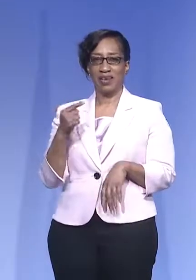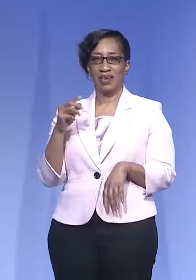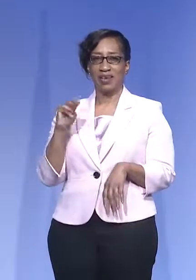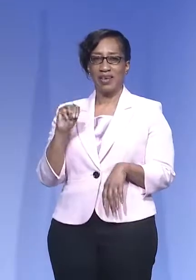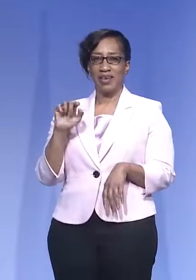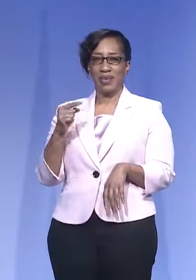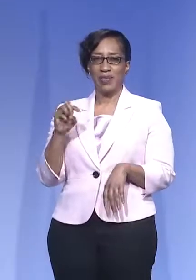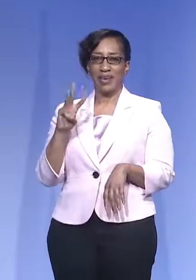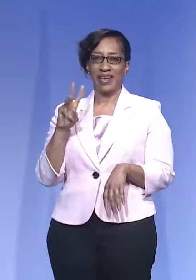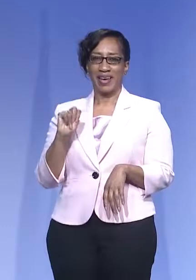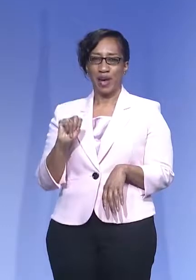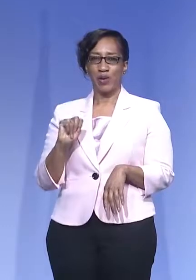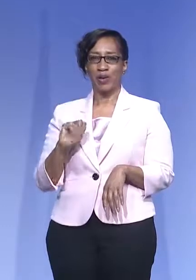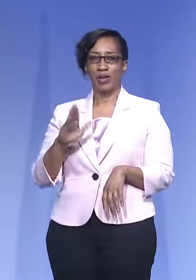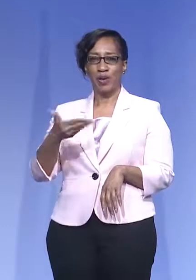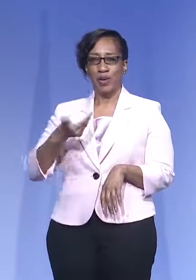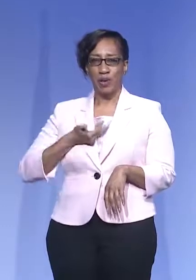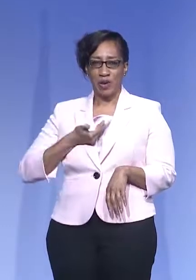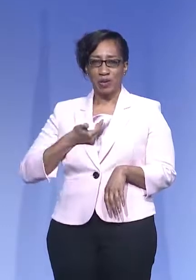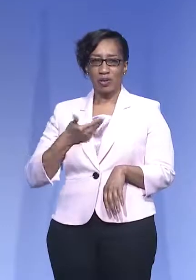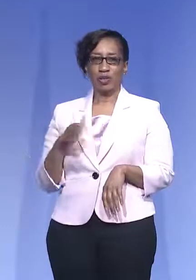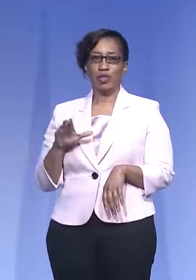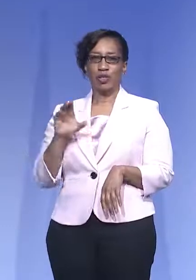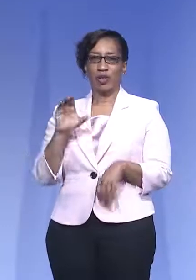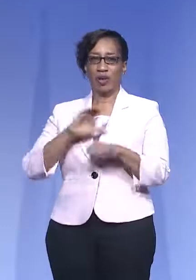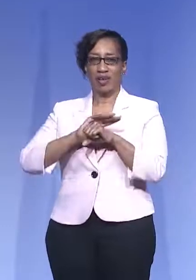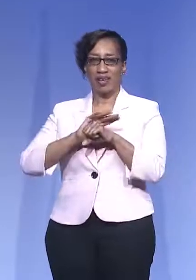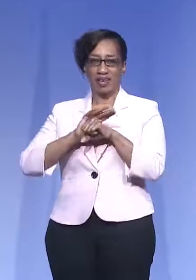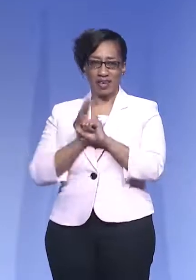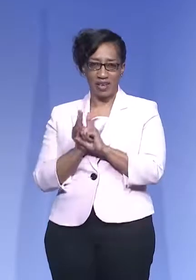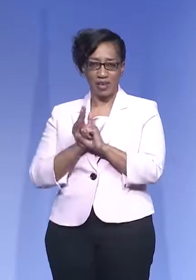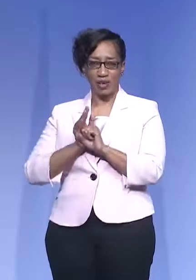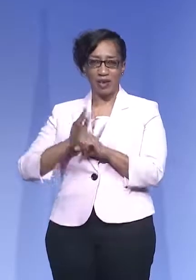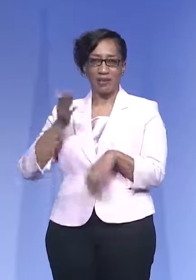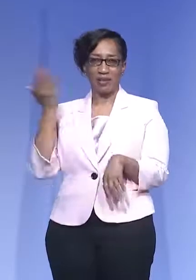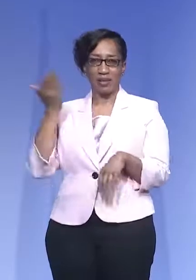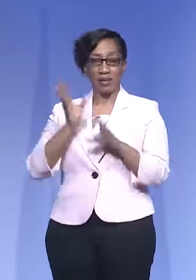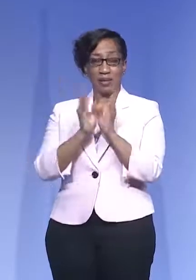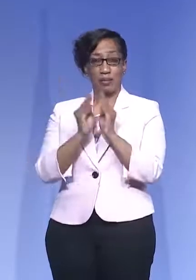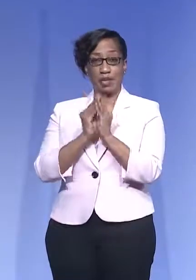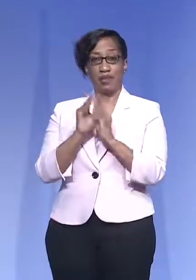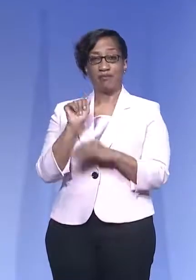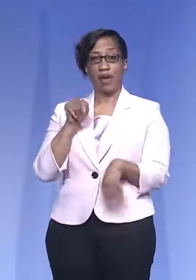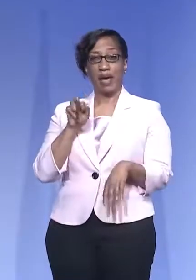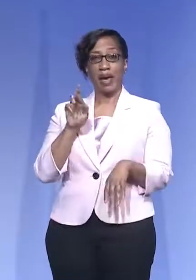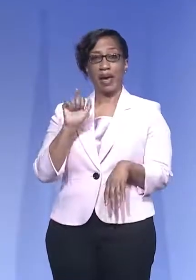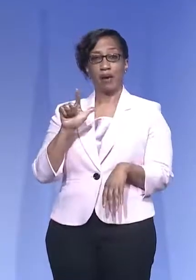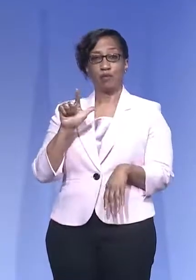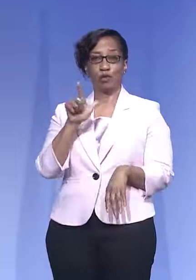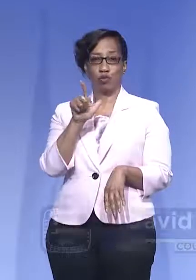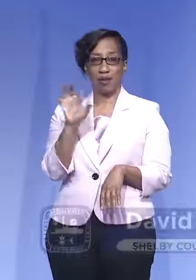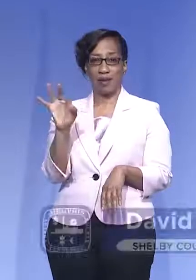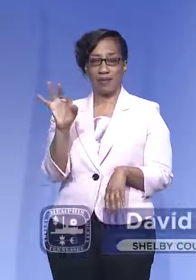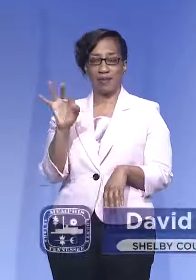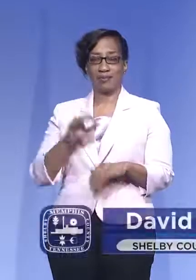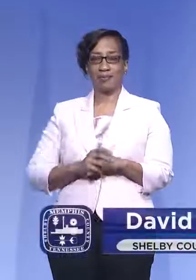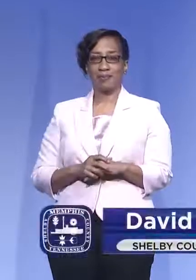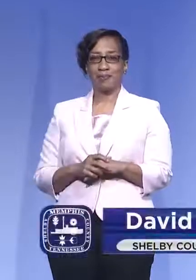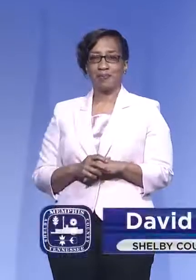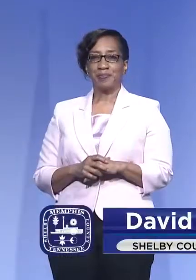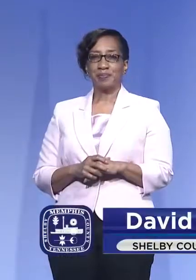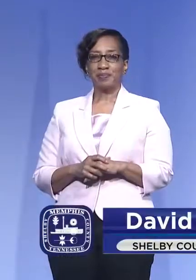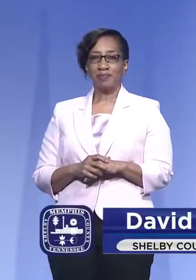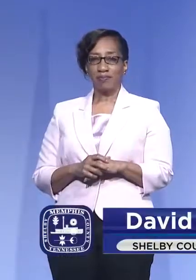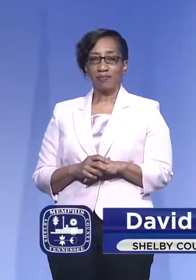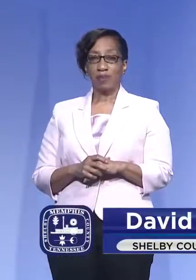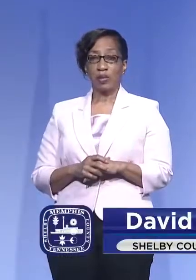and Shelby County Joint COVID Task Force Press Briefing for April the 29th. When we look